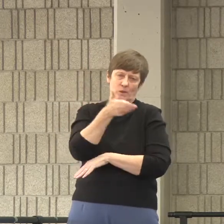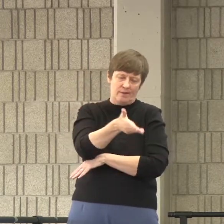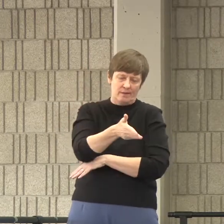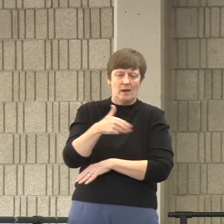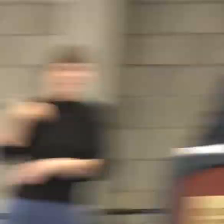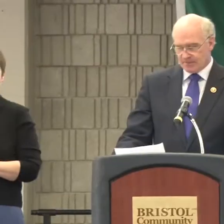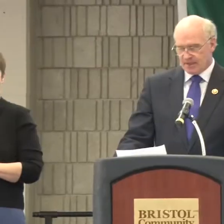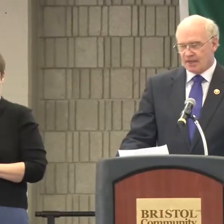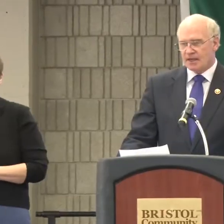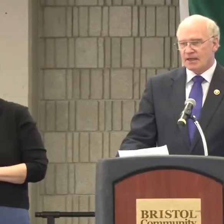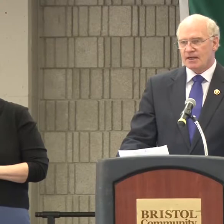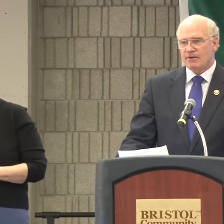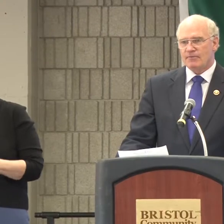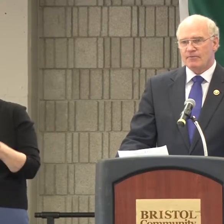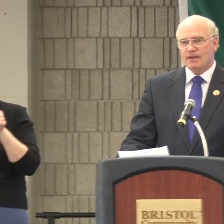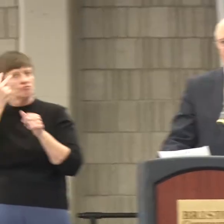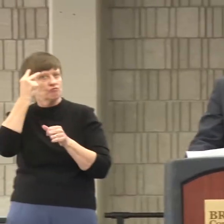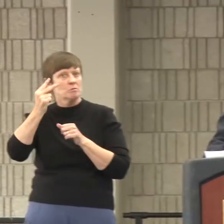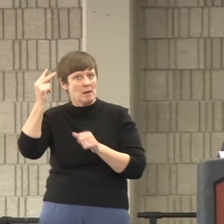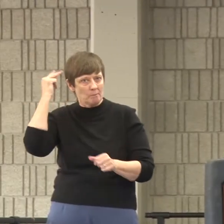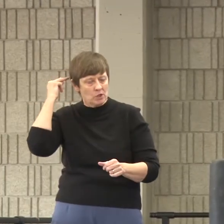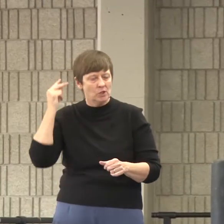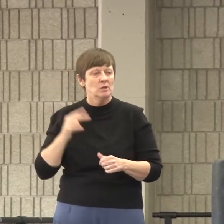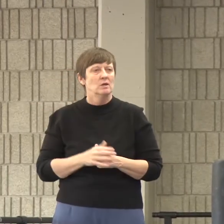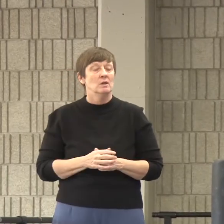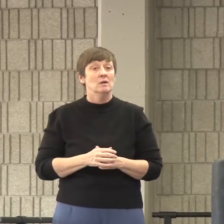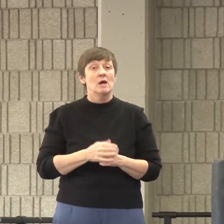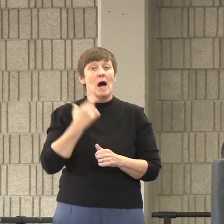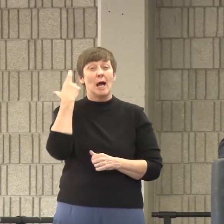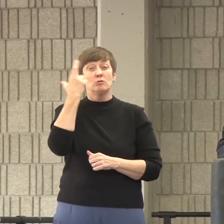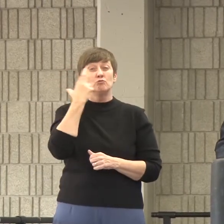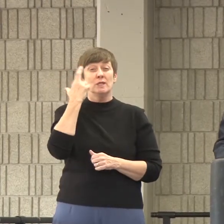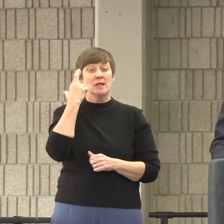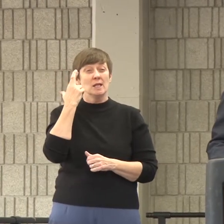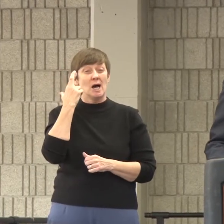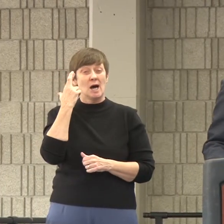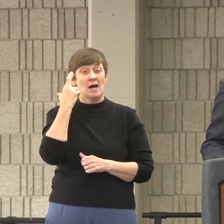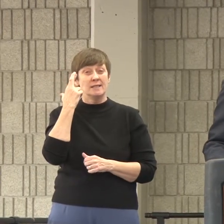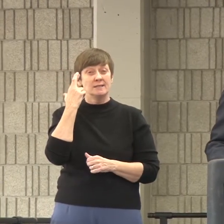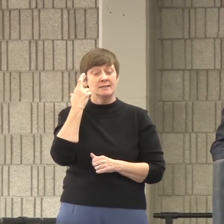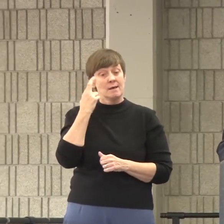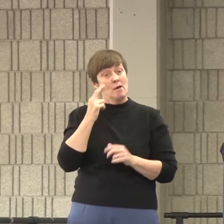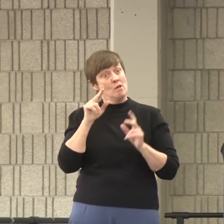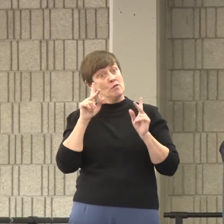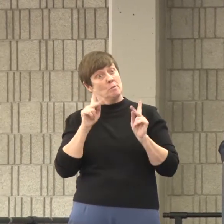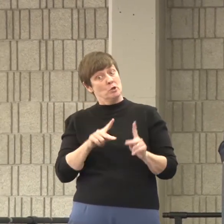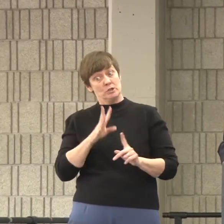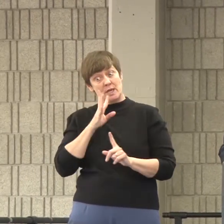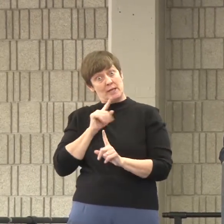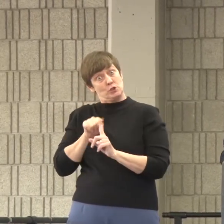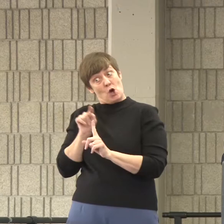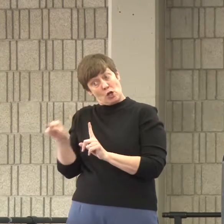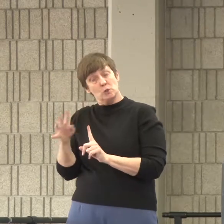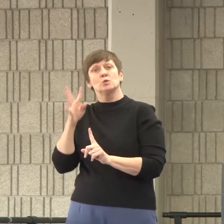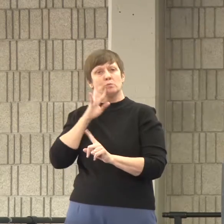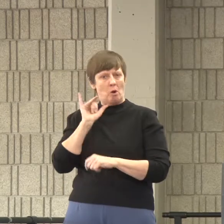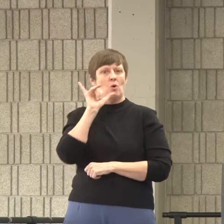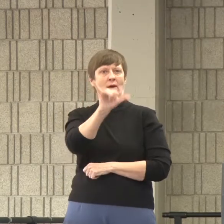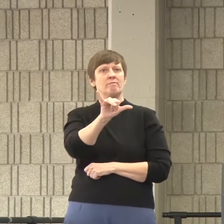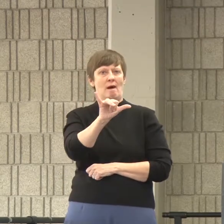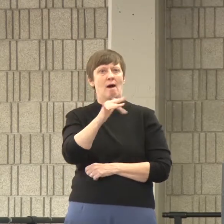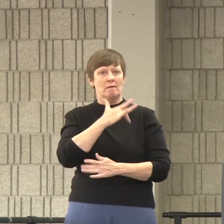young child. And I realized that person I spoke with spoke at that event. And when I looked out at